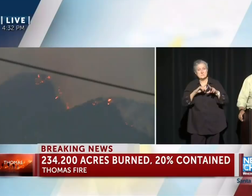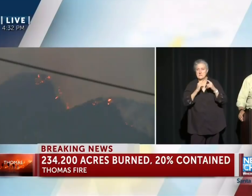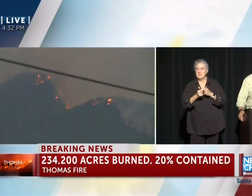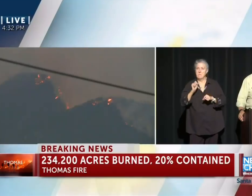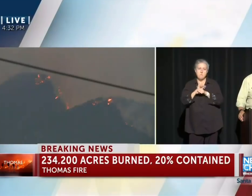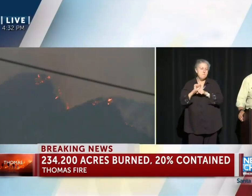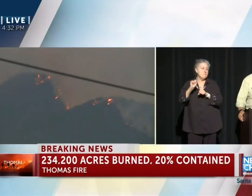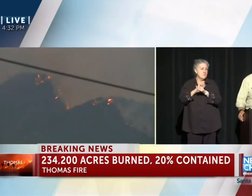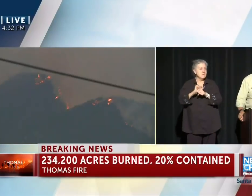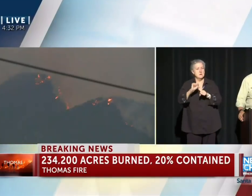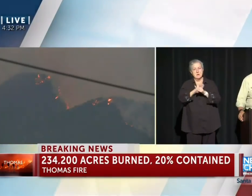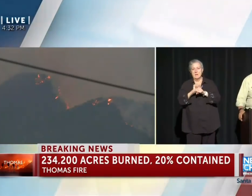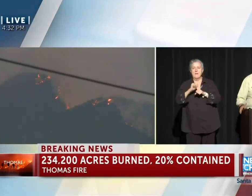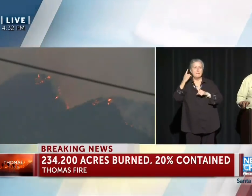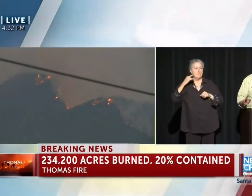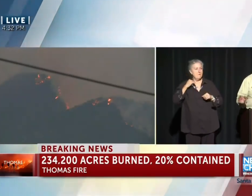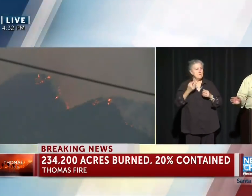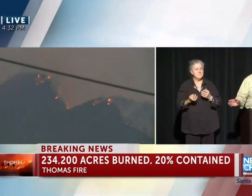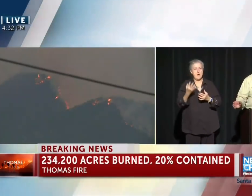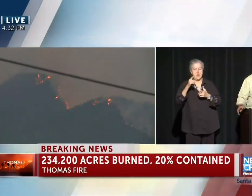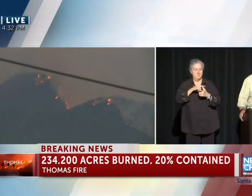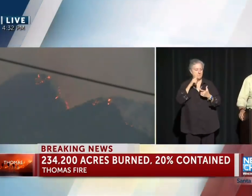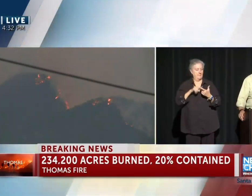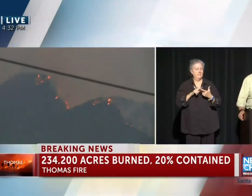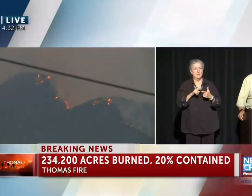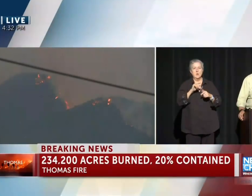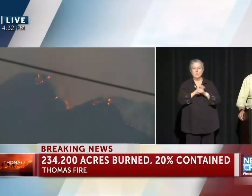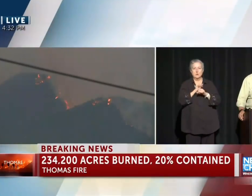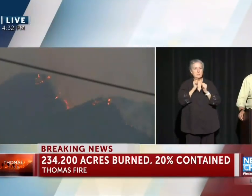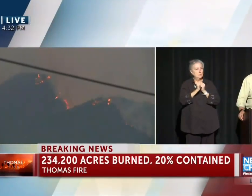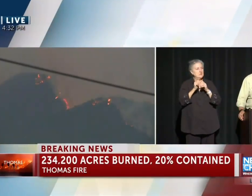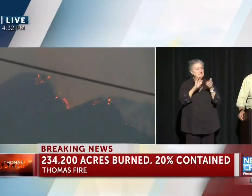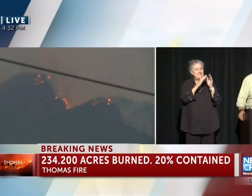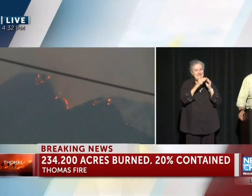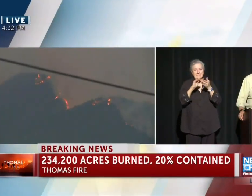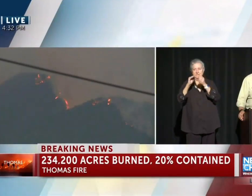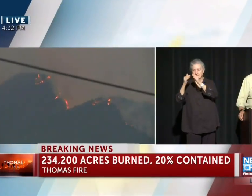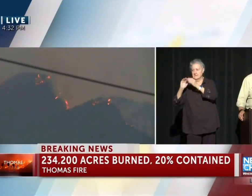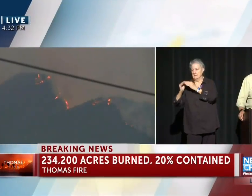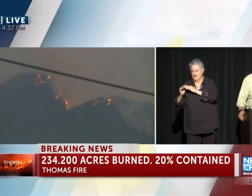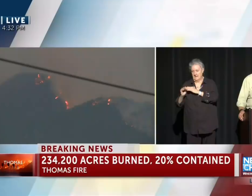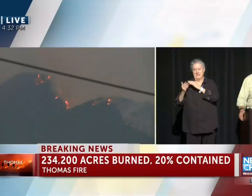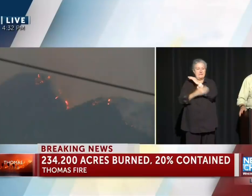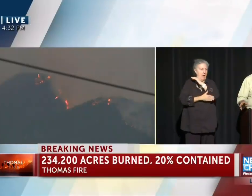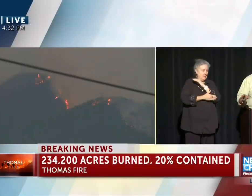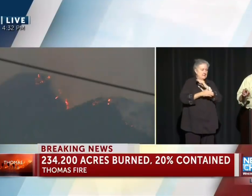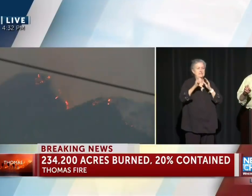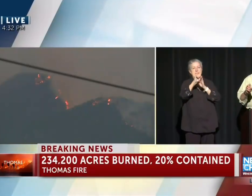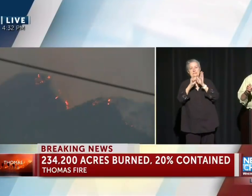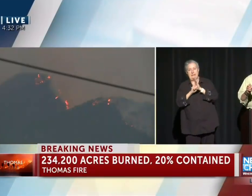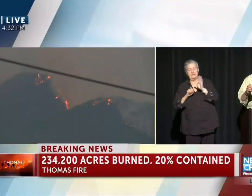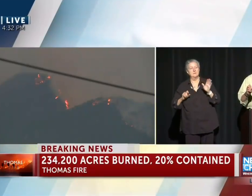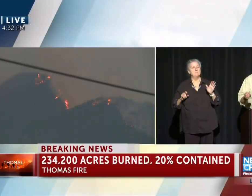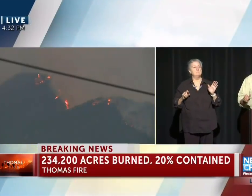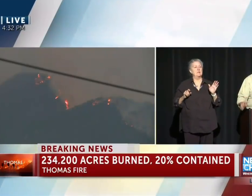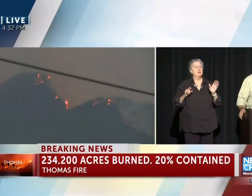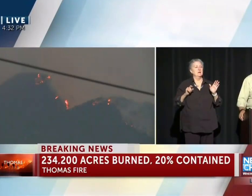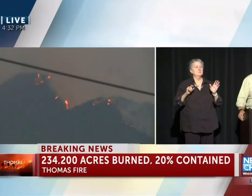working in conjunction with CAL FIRE. They're working in conjunction with the cities and the counties and the state to